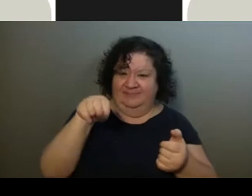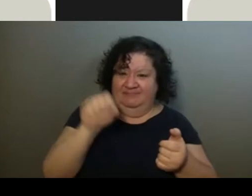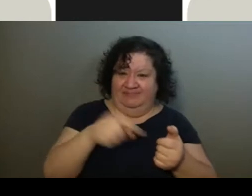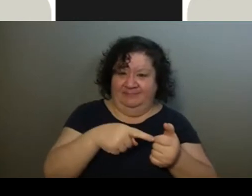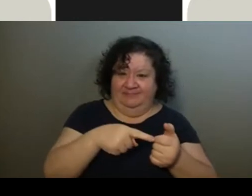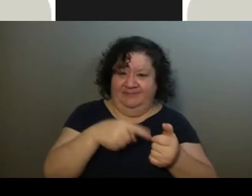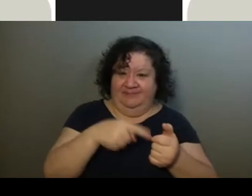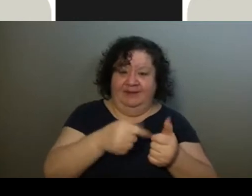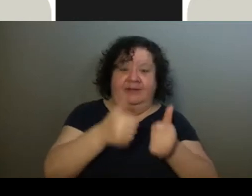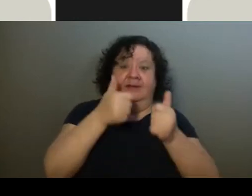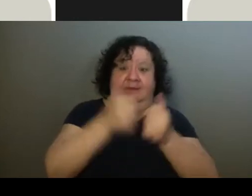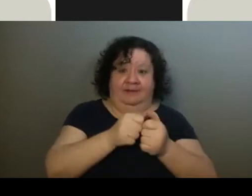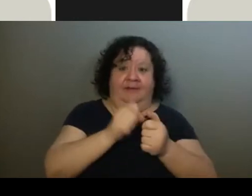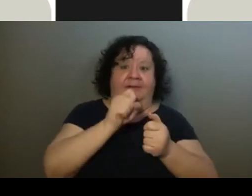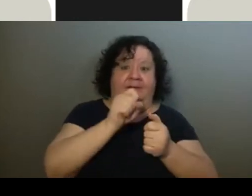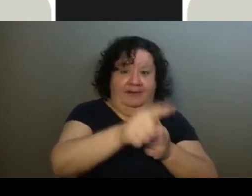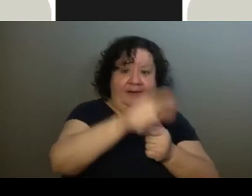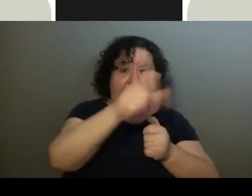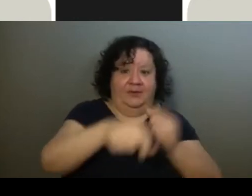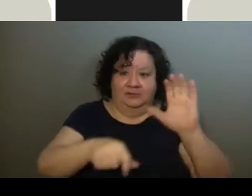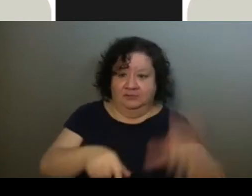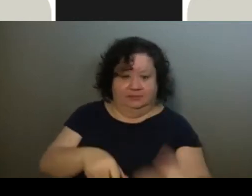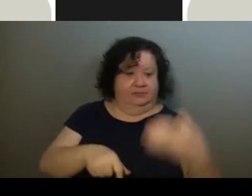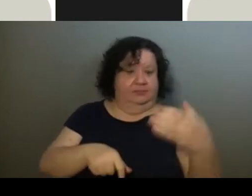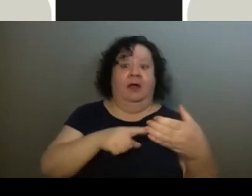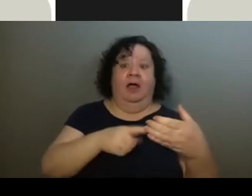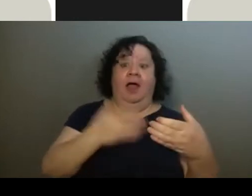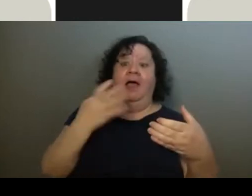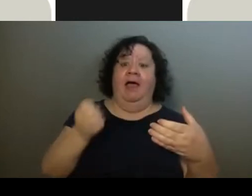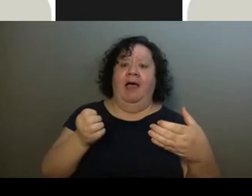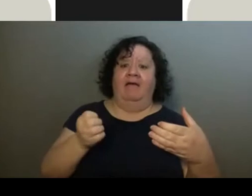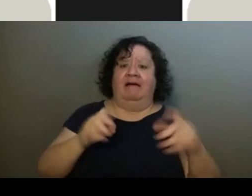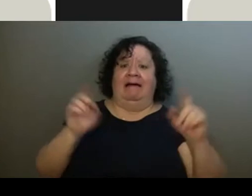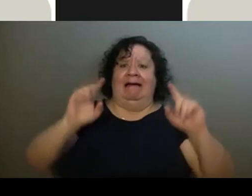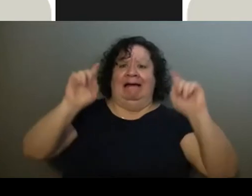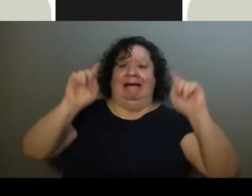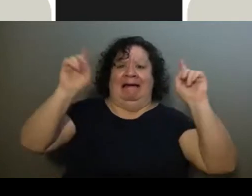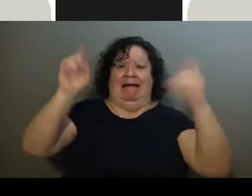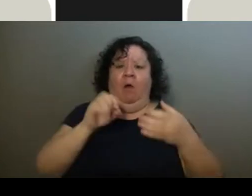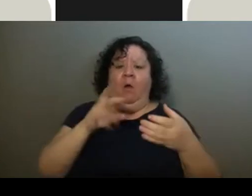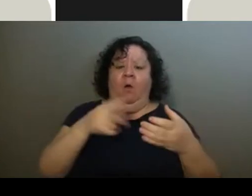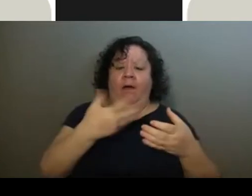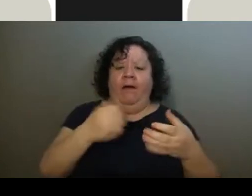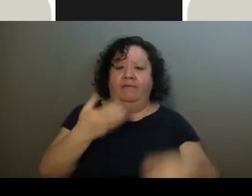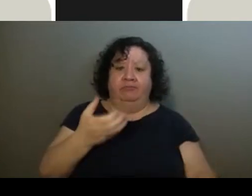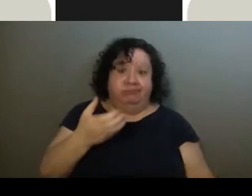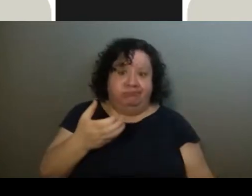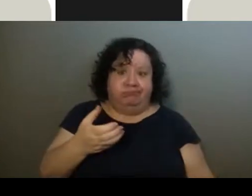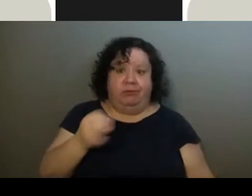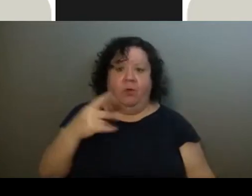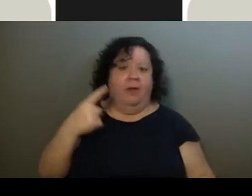So the vibrations, the special sounds like ambulance or any sirens